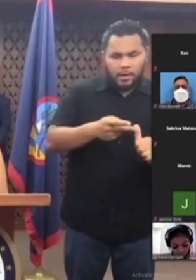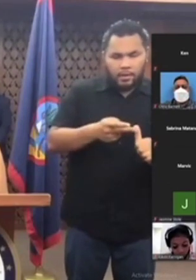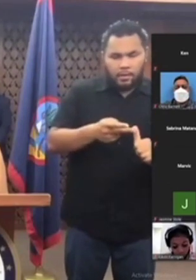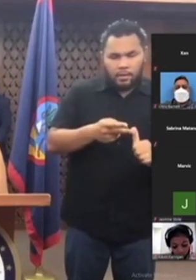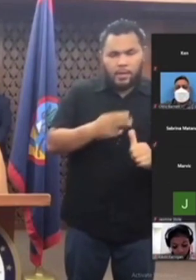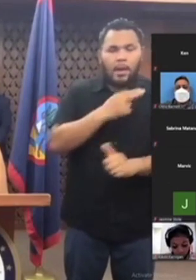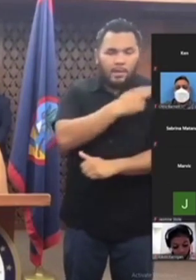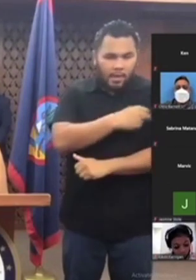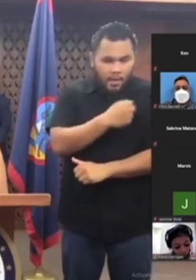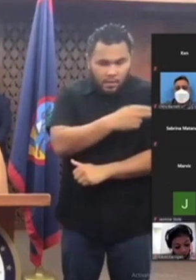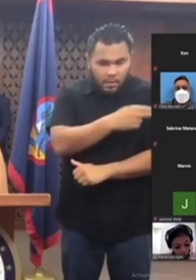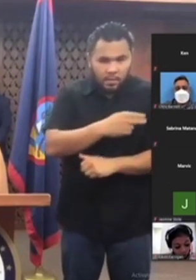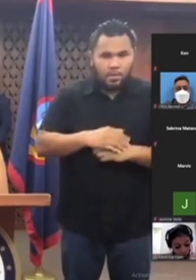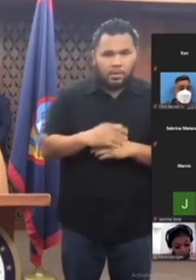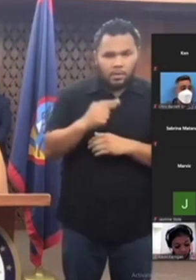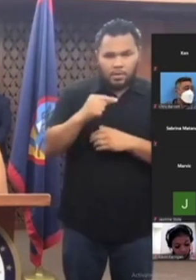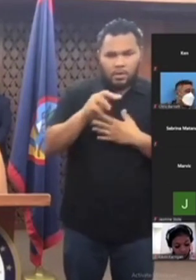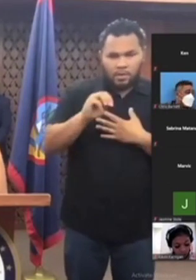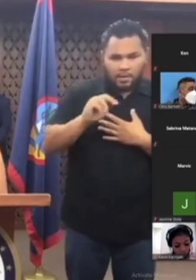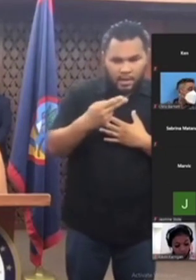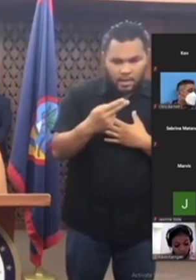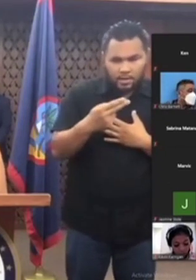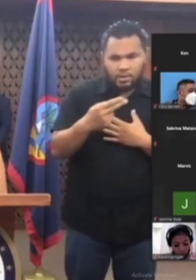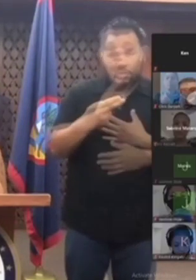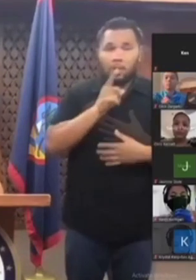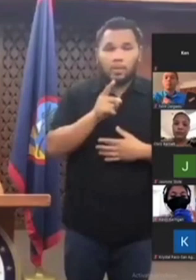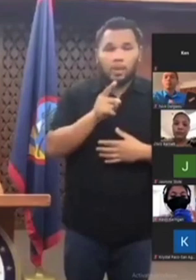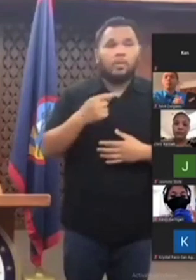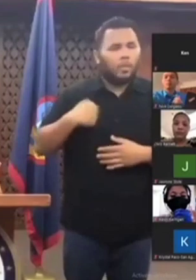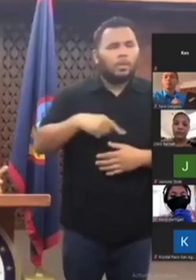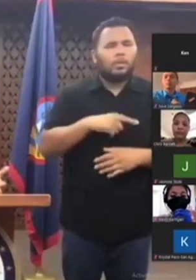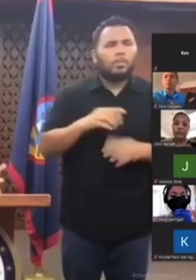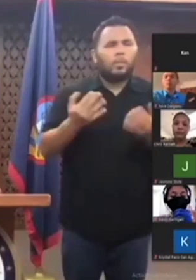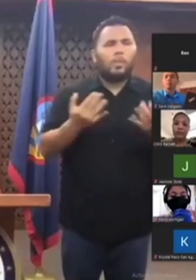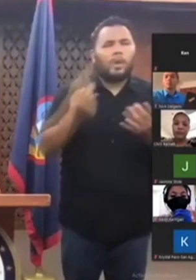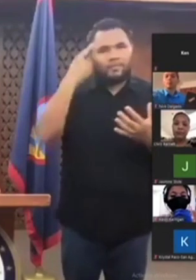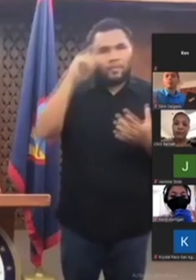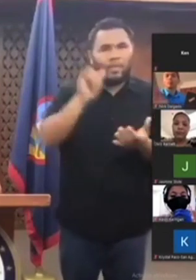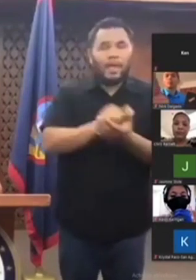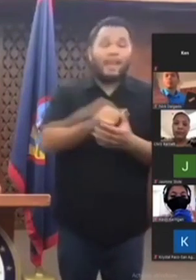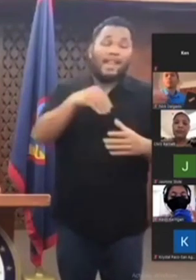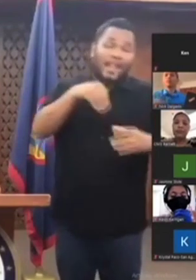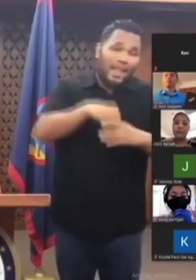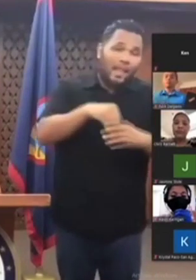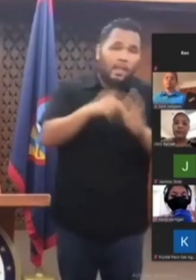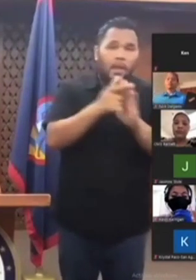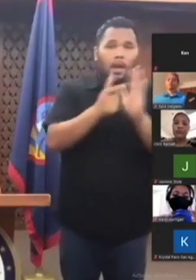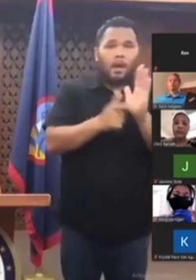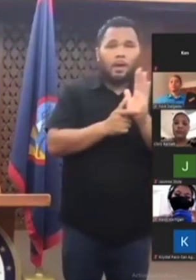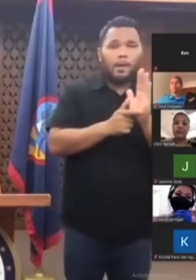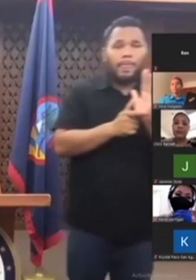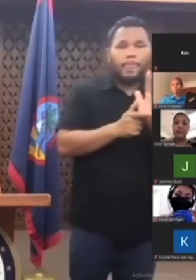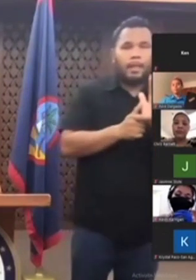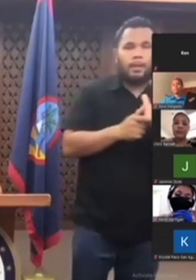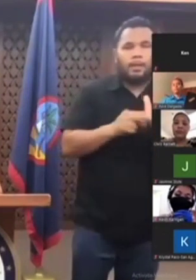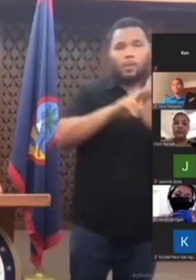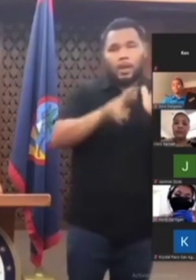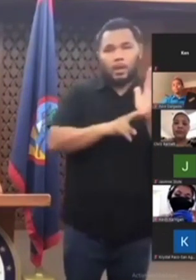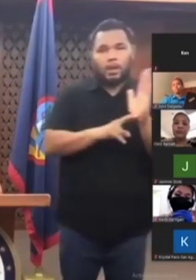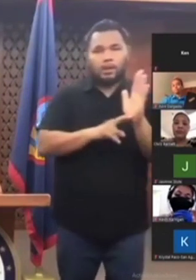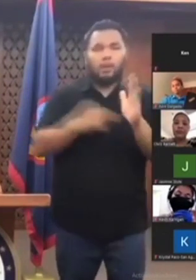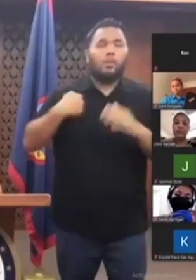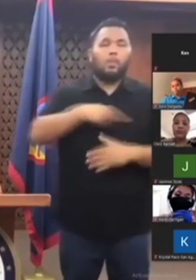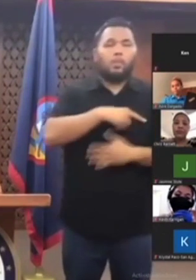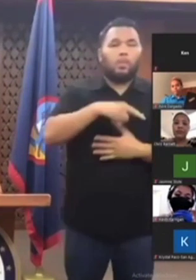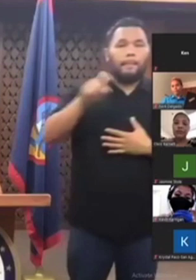asked to acknowledge it was voluntary, adding to the confusion. Because in the law, the regulations, we